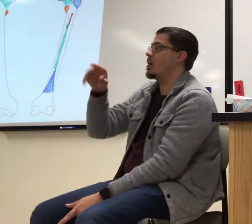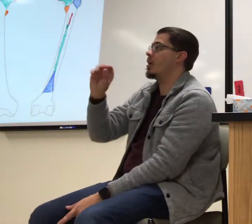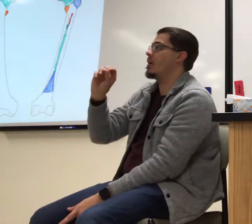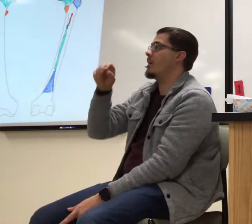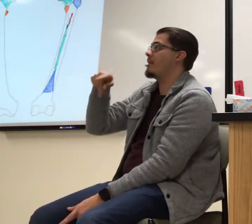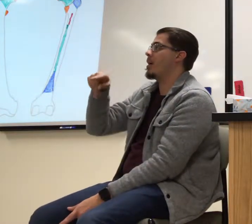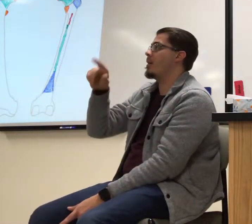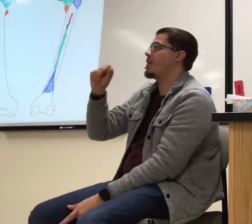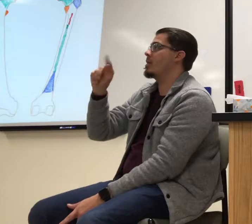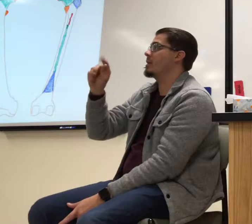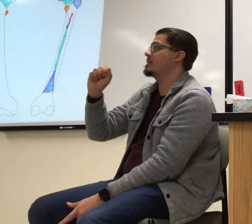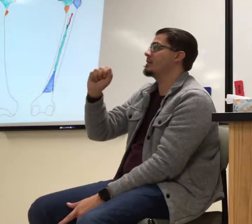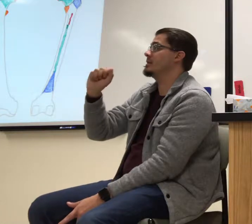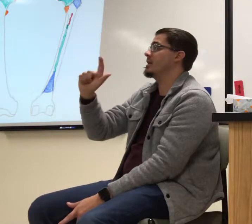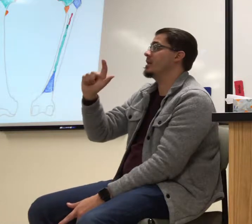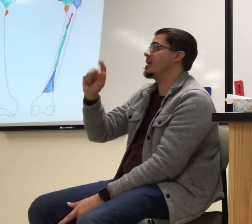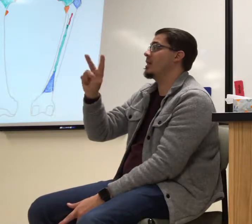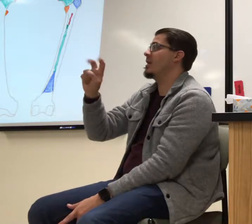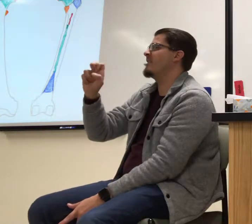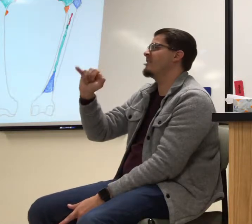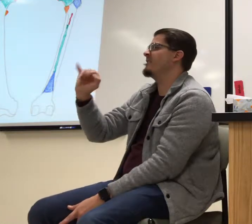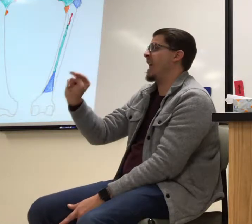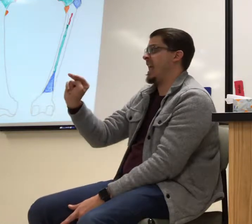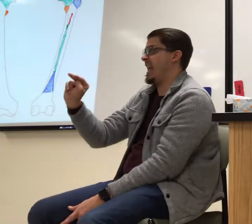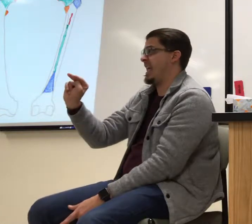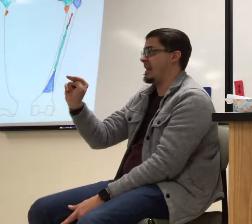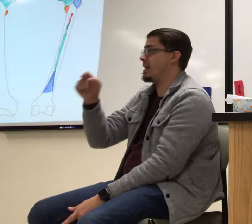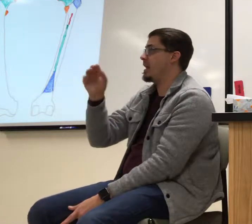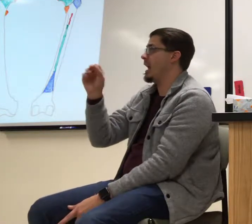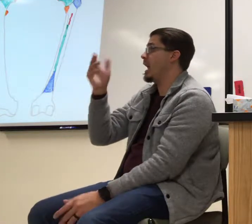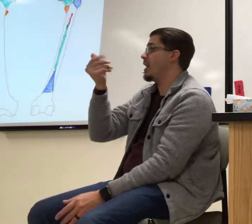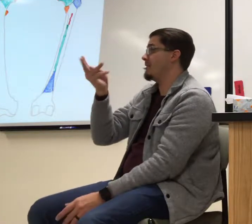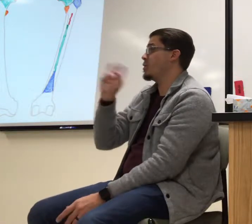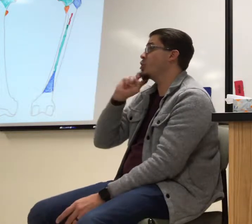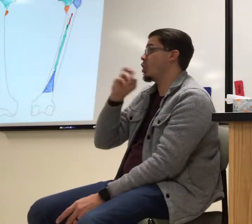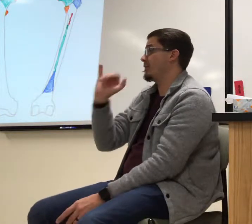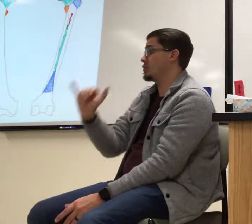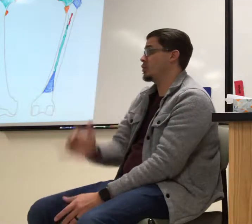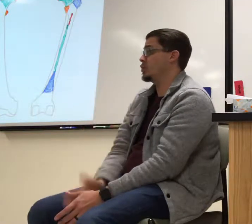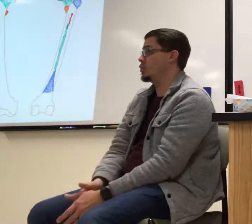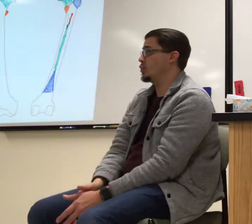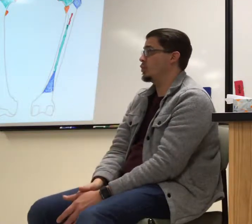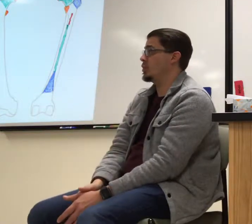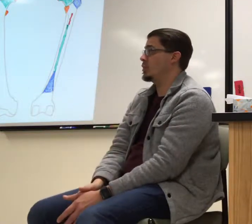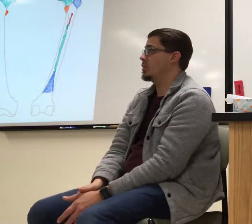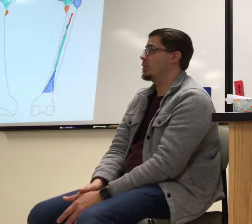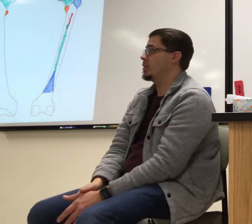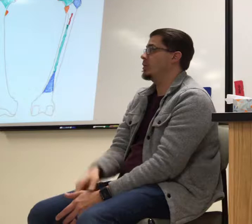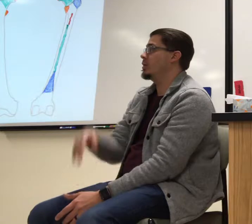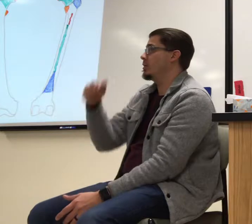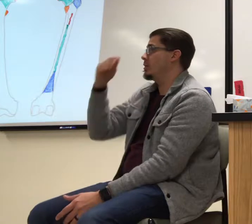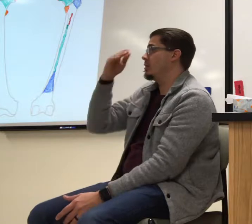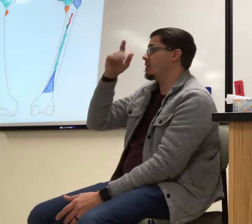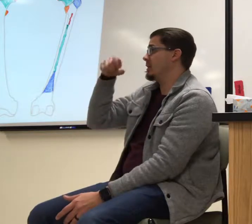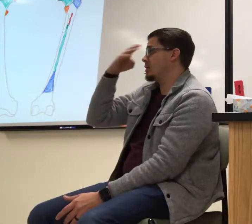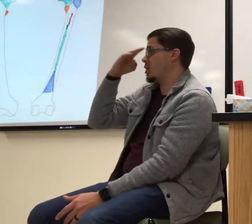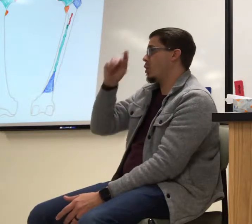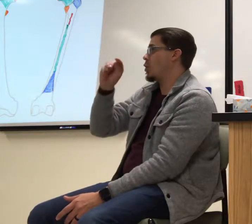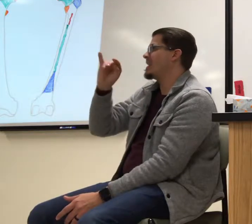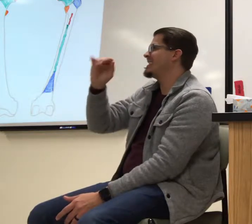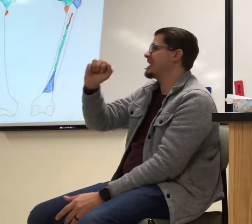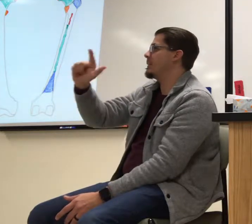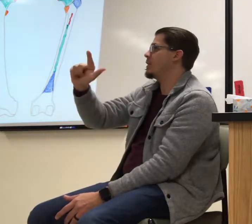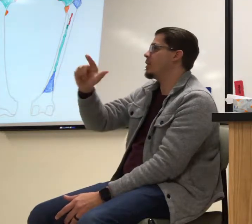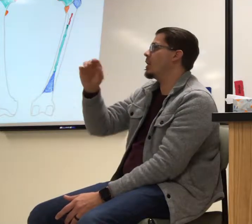popliteal vein, and a couple of nerves. When we get to nerves, you need to know the tibial and